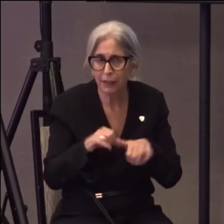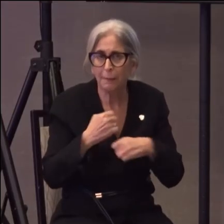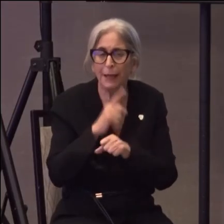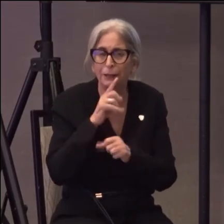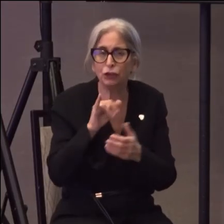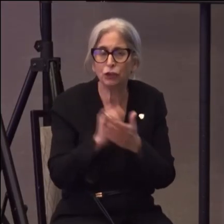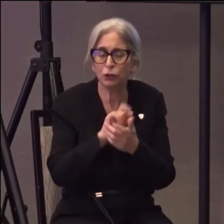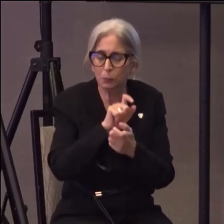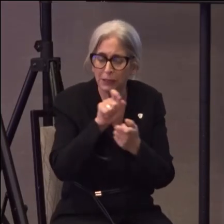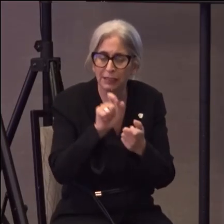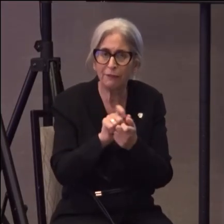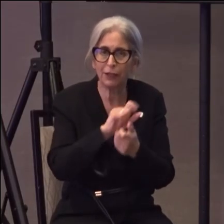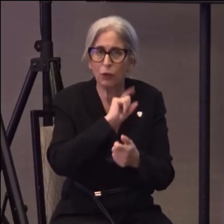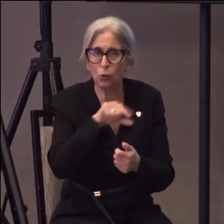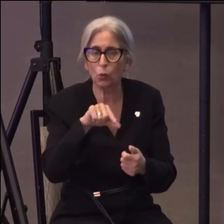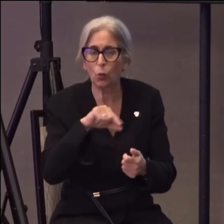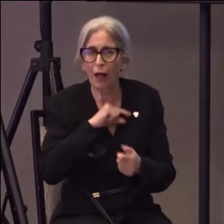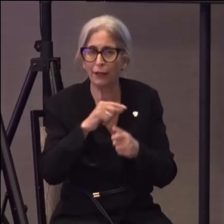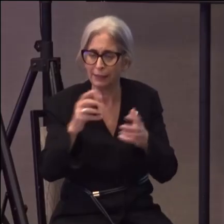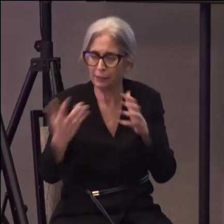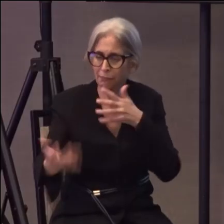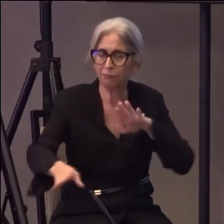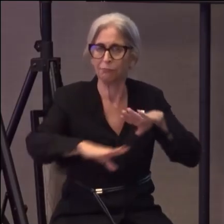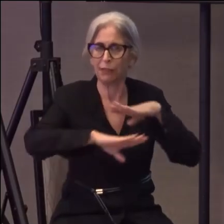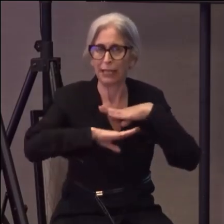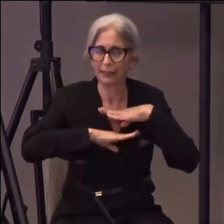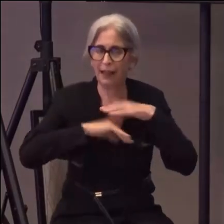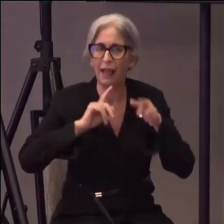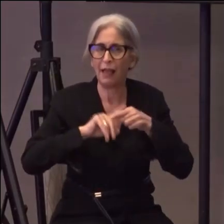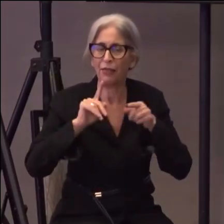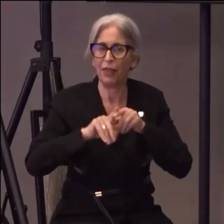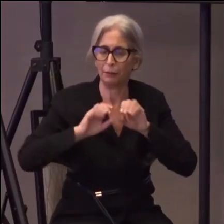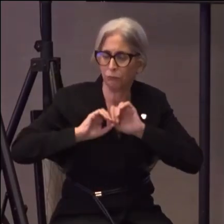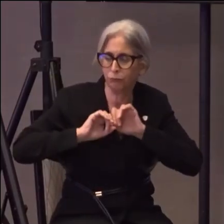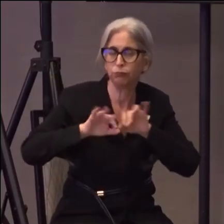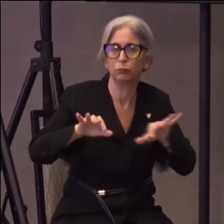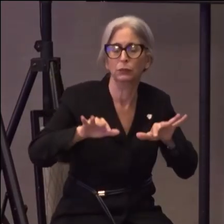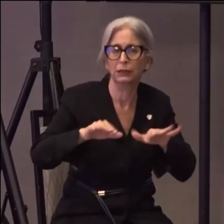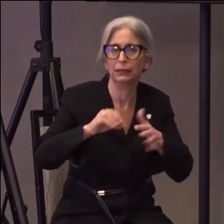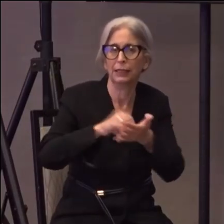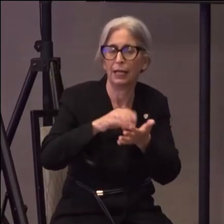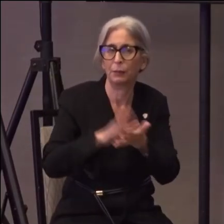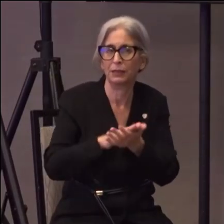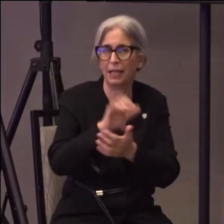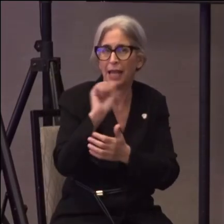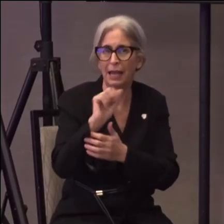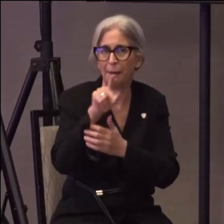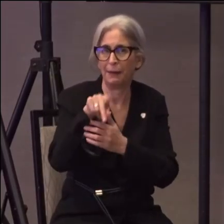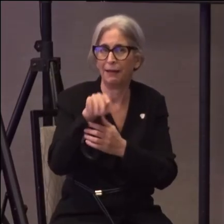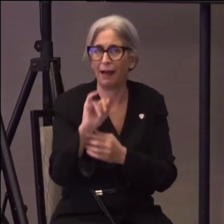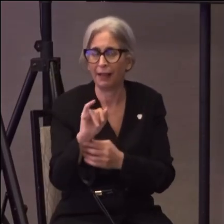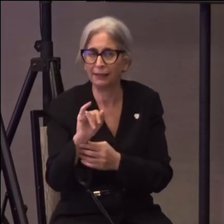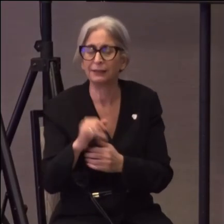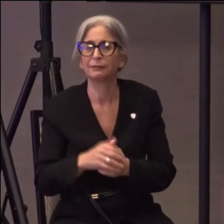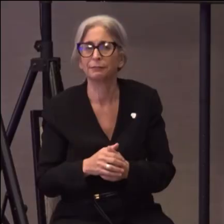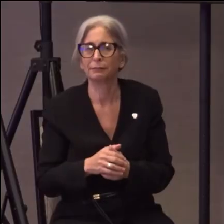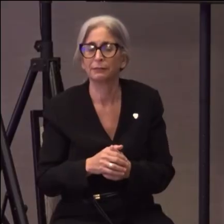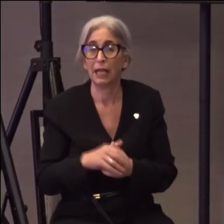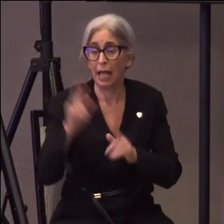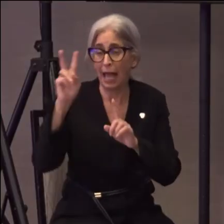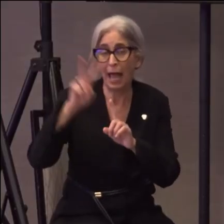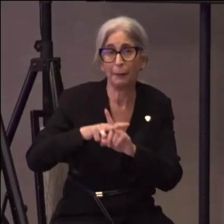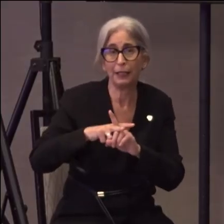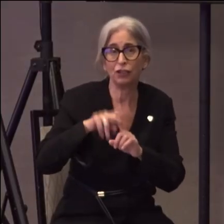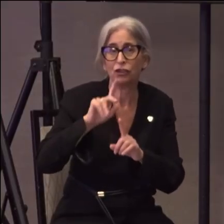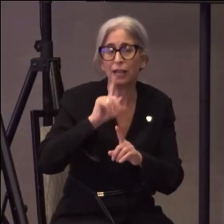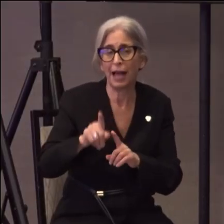ensure certain degrees of quality are met, and then serve it back out through well-documented standard APIs so that applications that